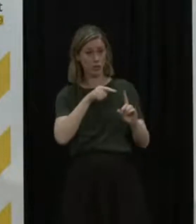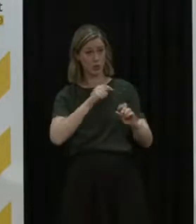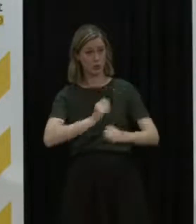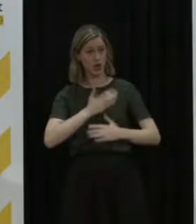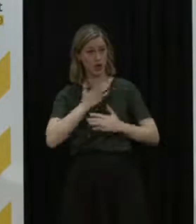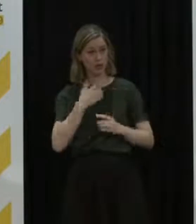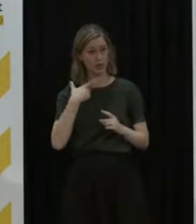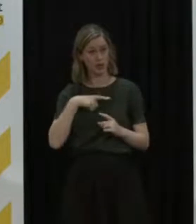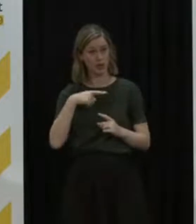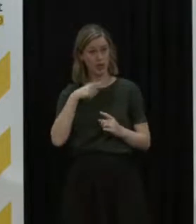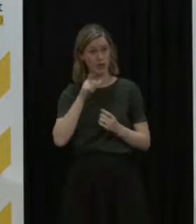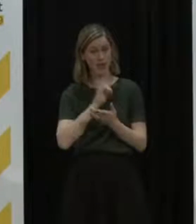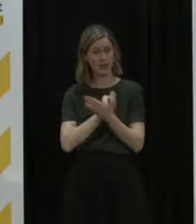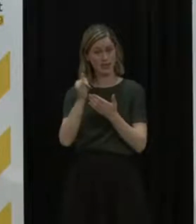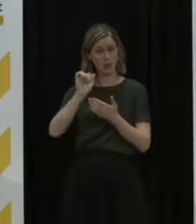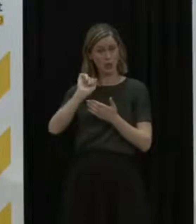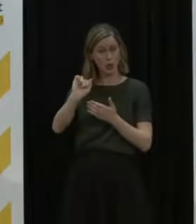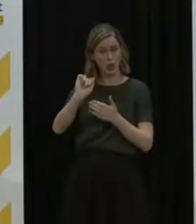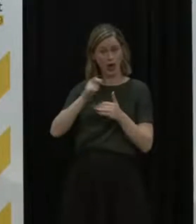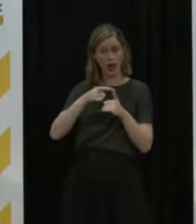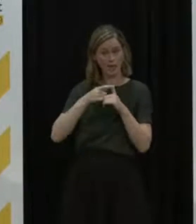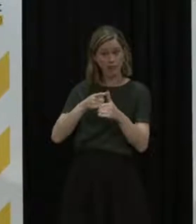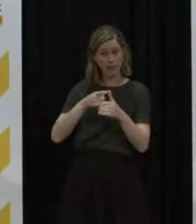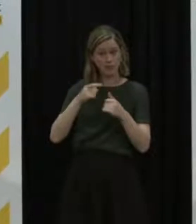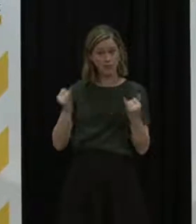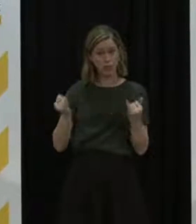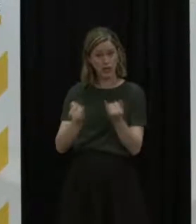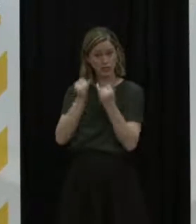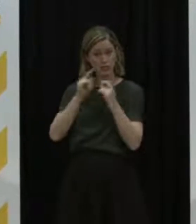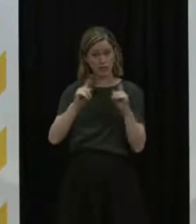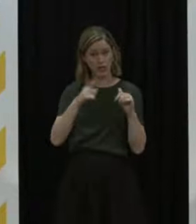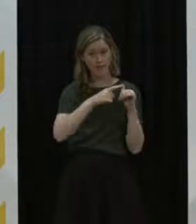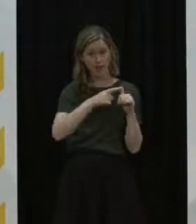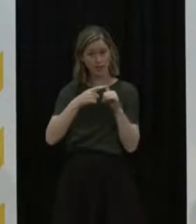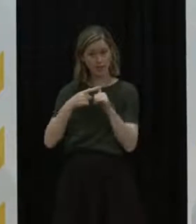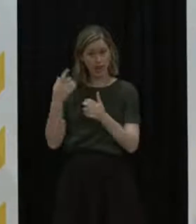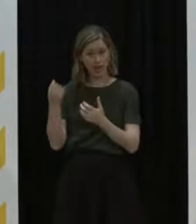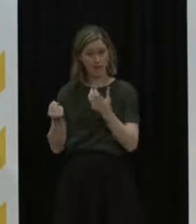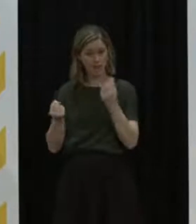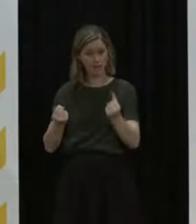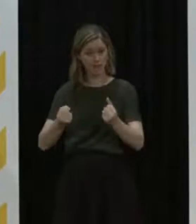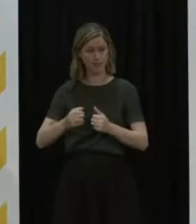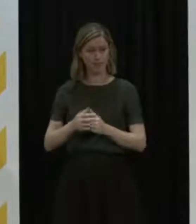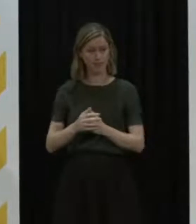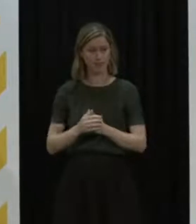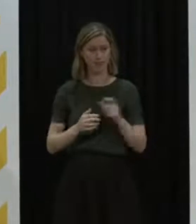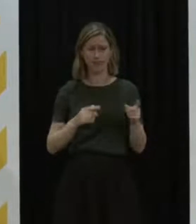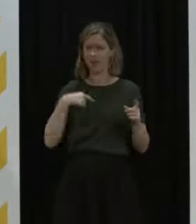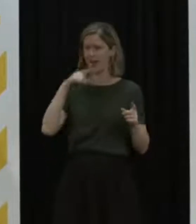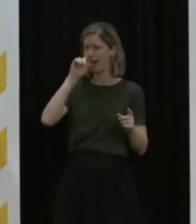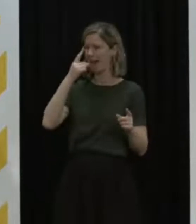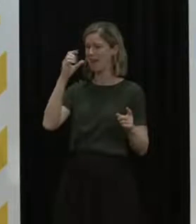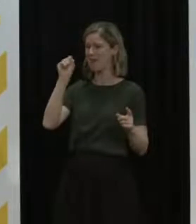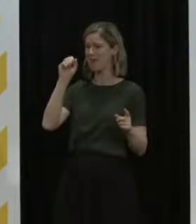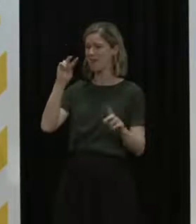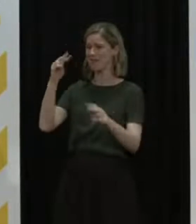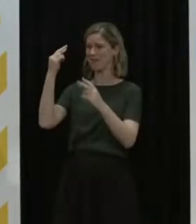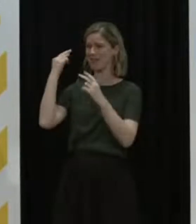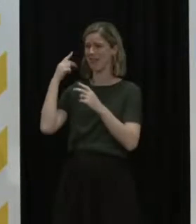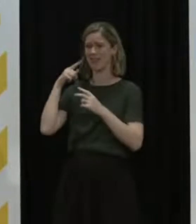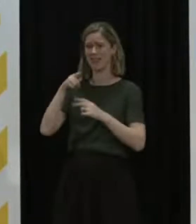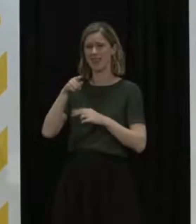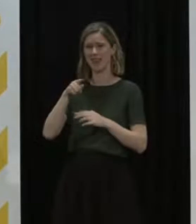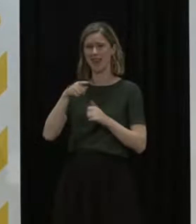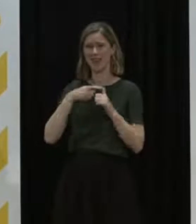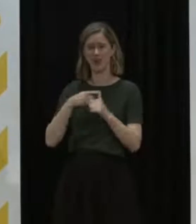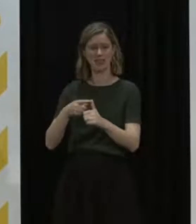you surprised, given that goes against your own public health advice to him? I can't recall the details of that particular piece